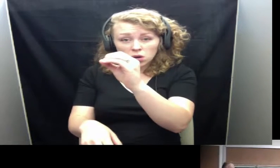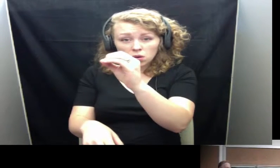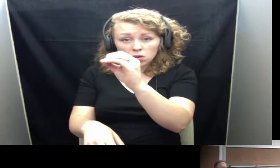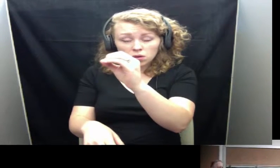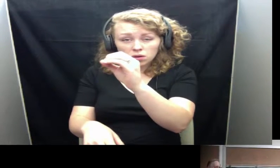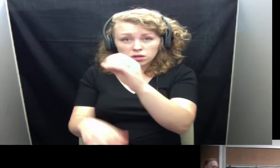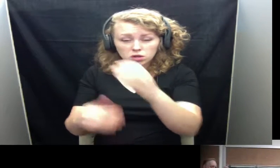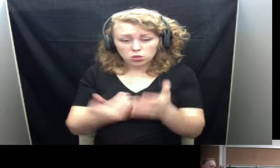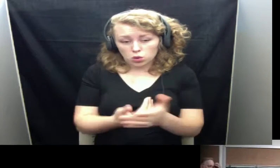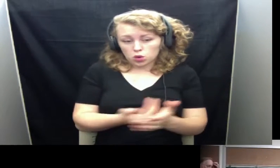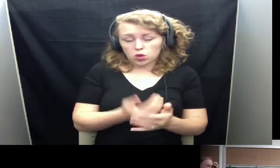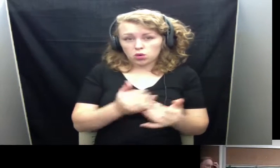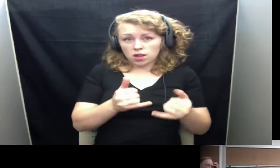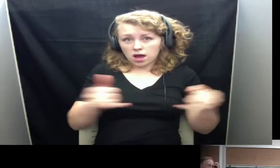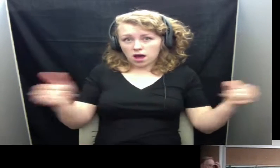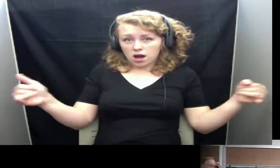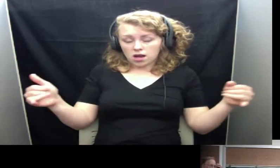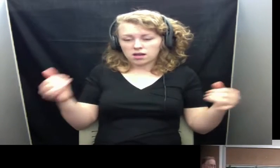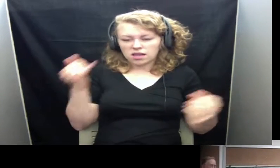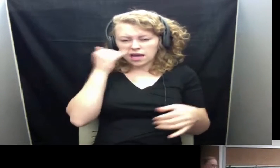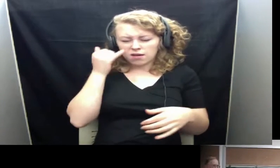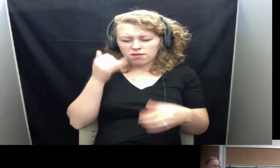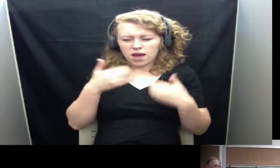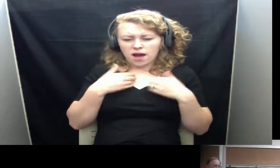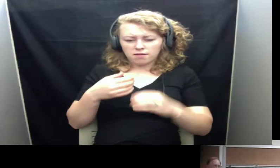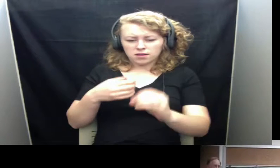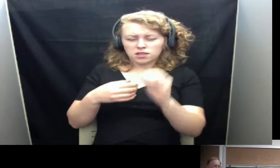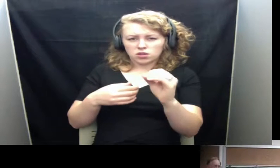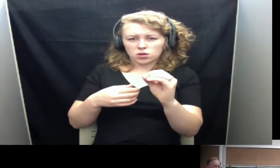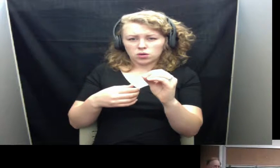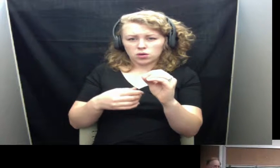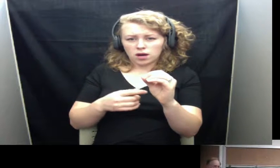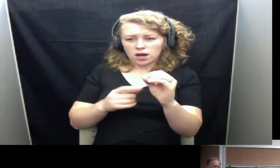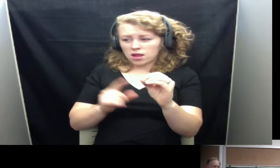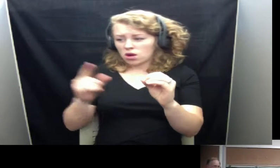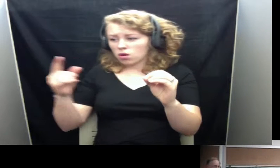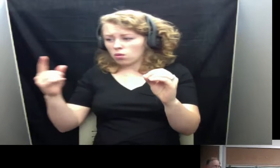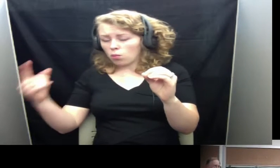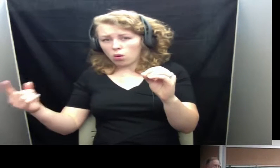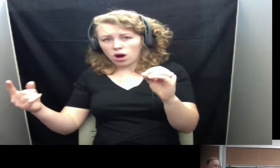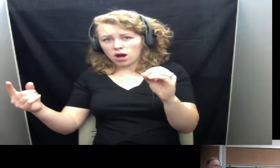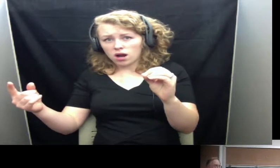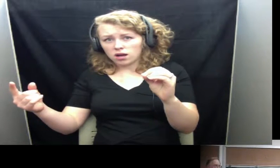there? How does that change things, do you think, on our number line?